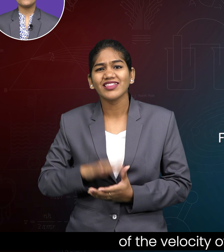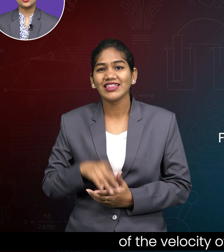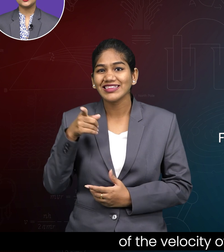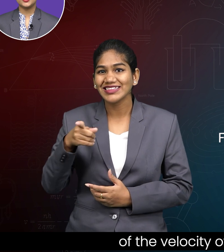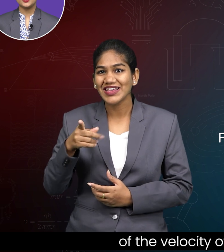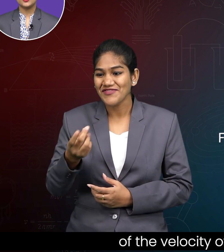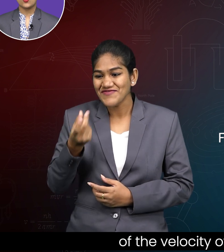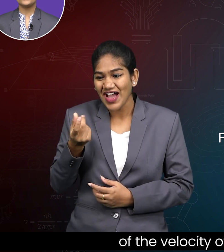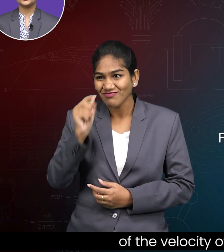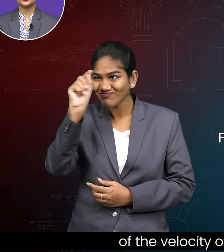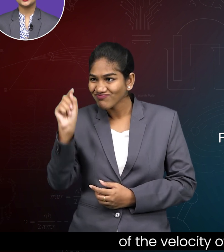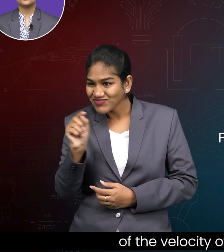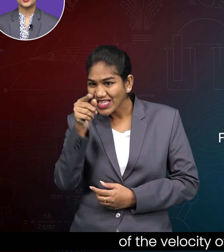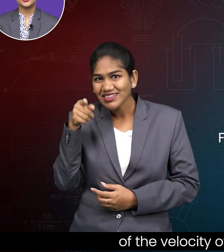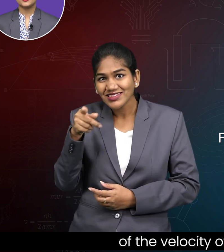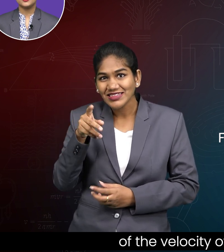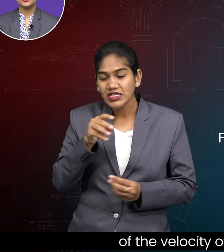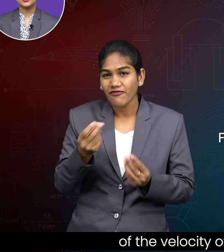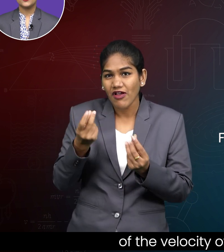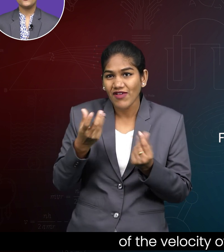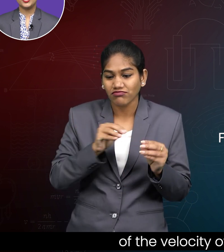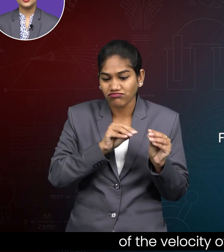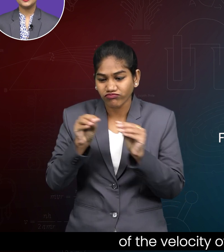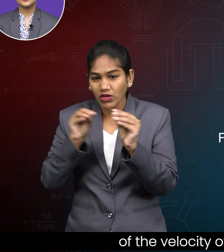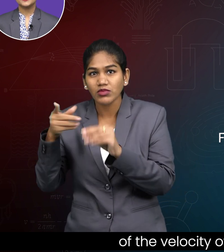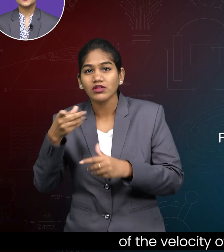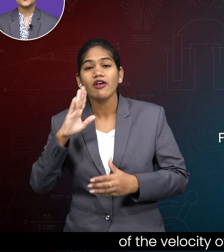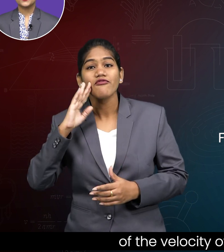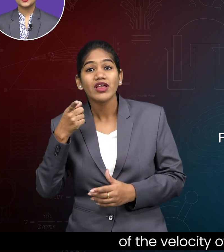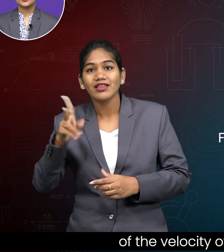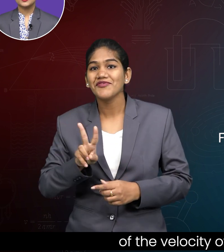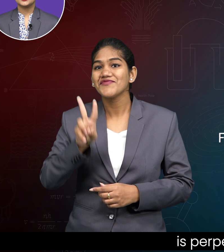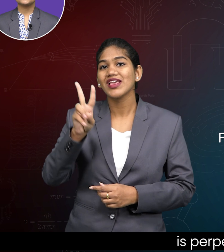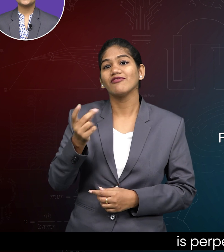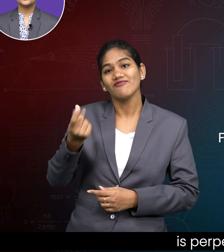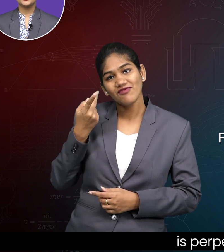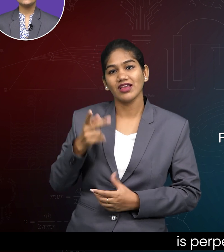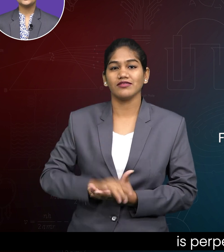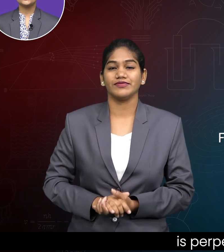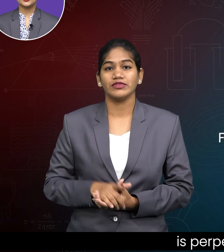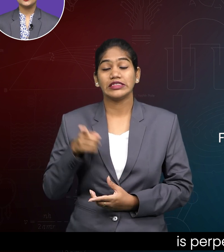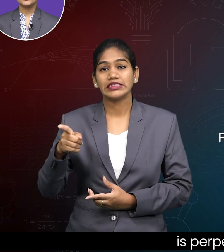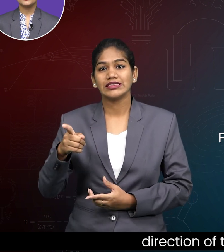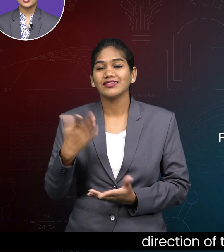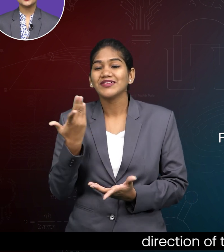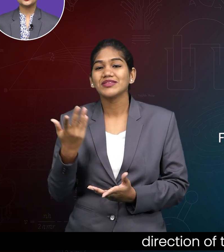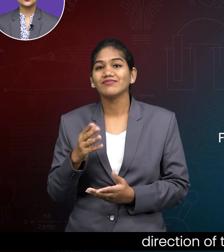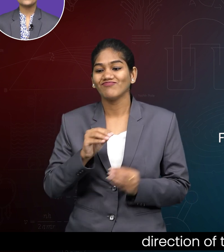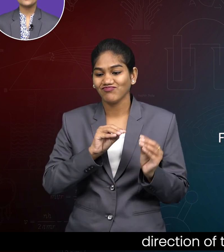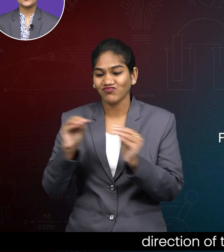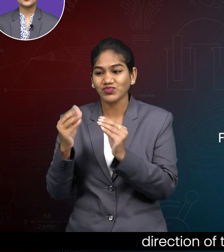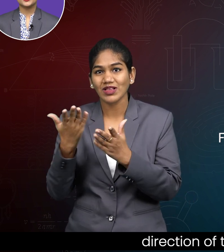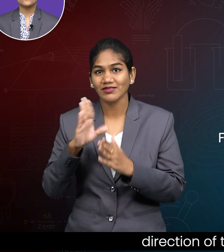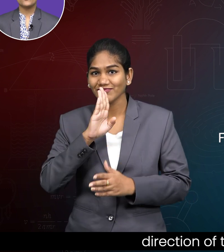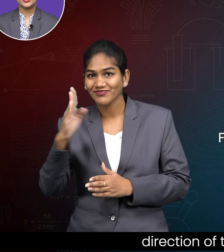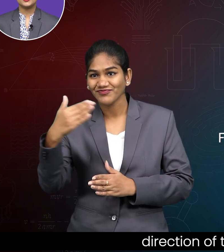of the velocity of the charged particle V is perpendicular to the direction of